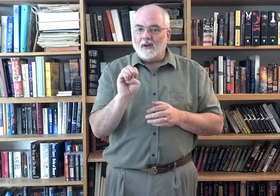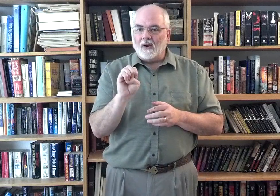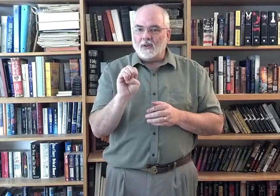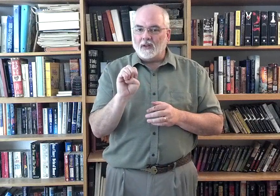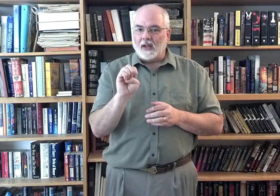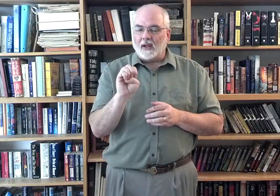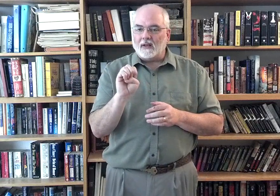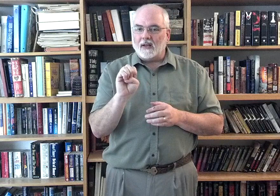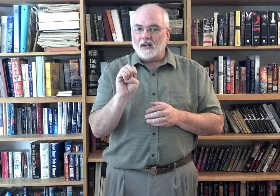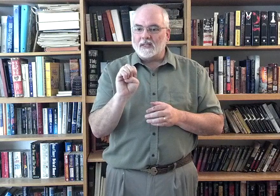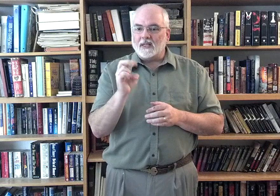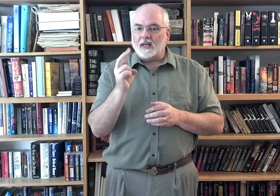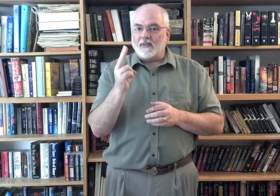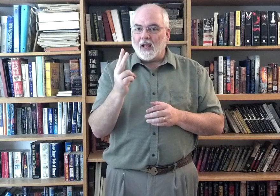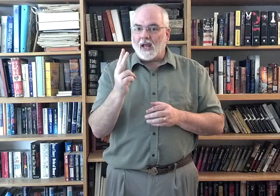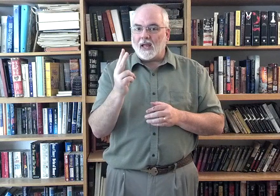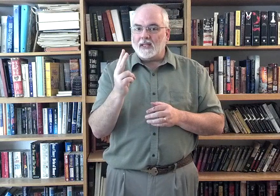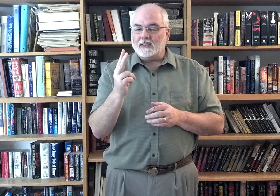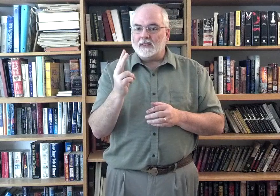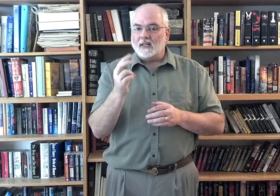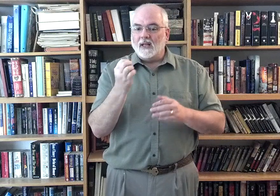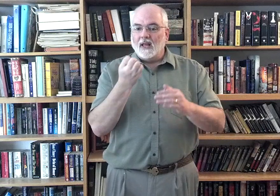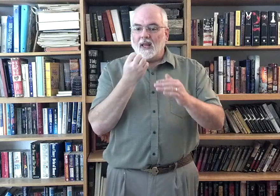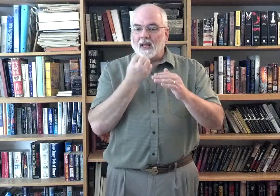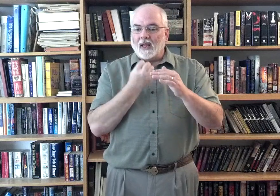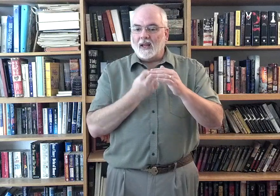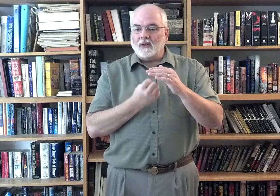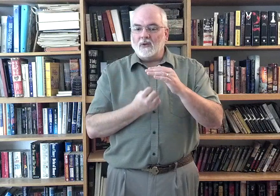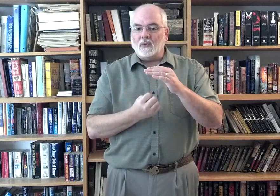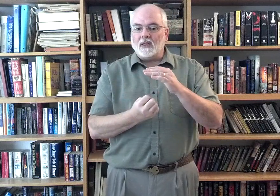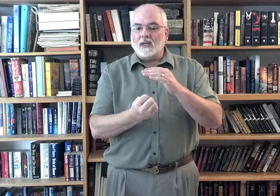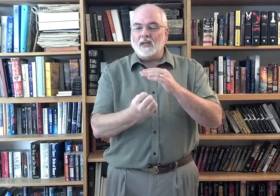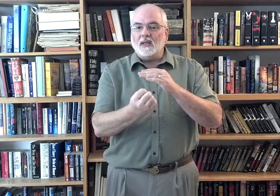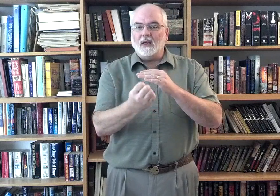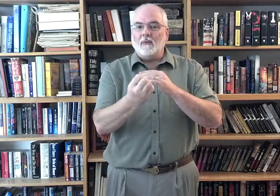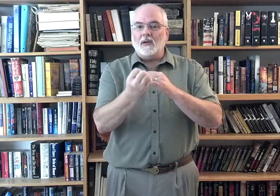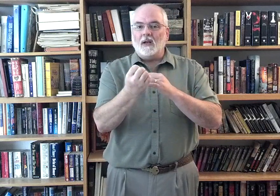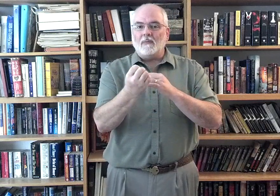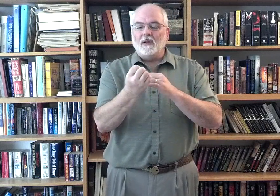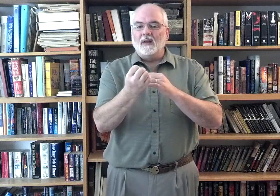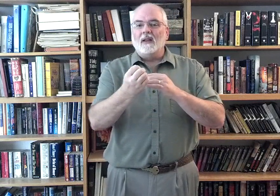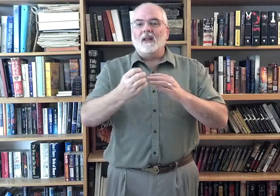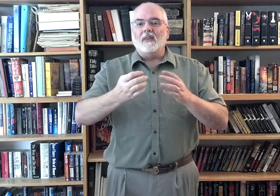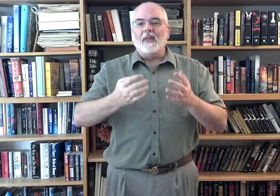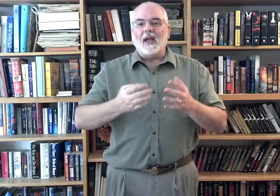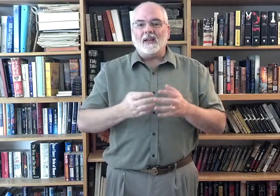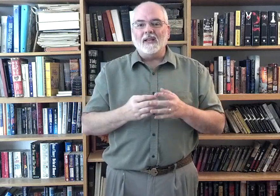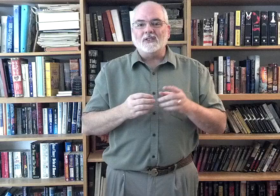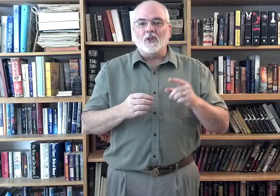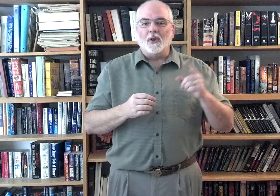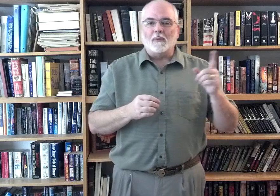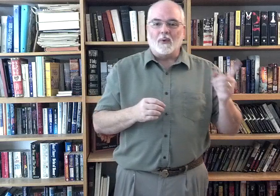on that instead of the eyes and do E coming up, that is the